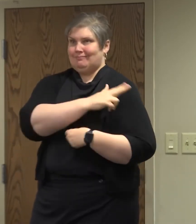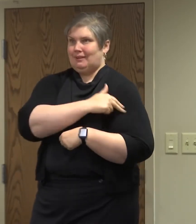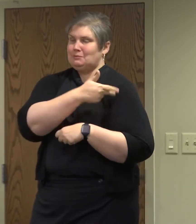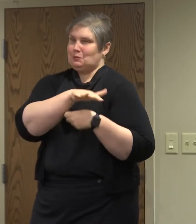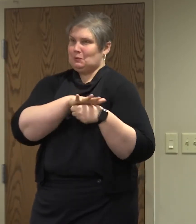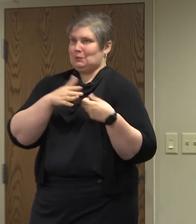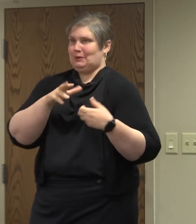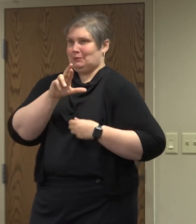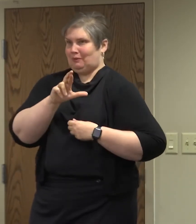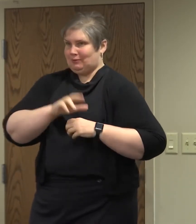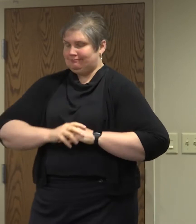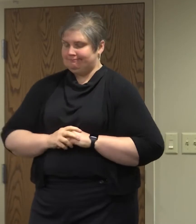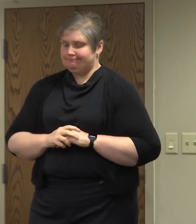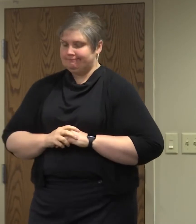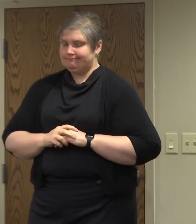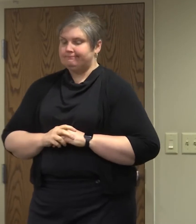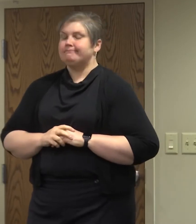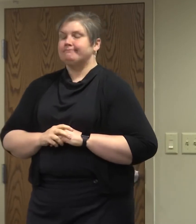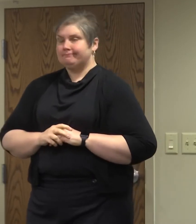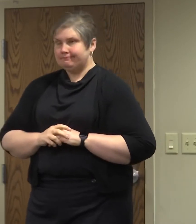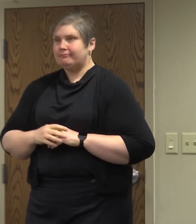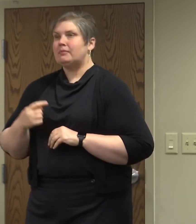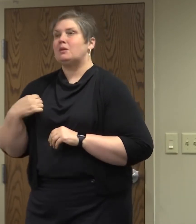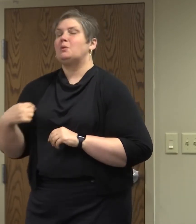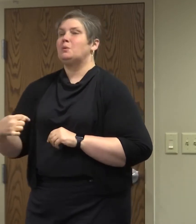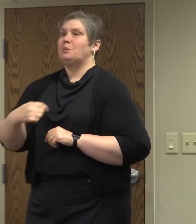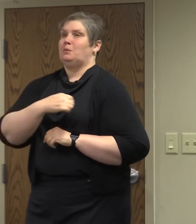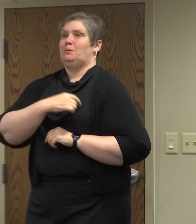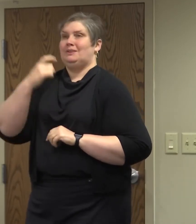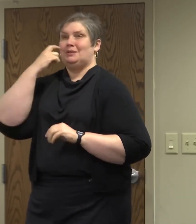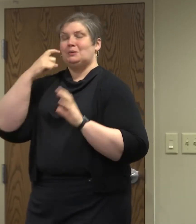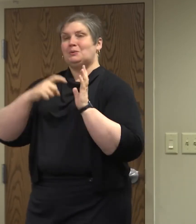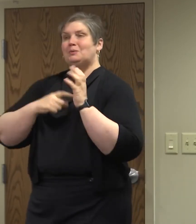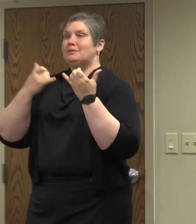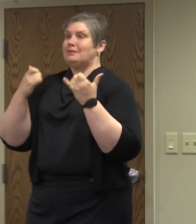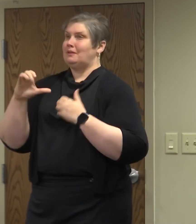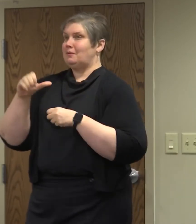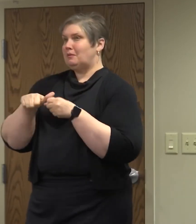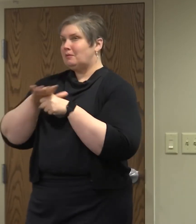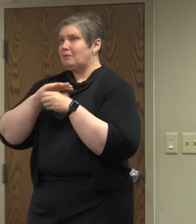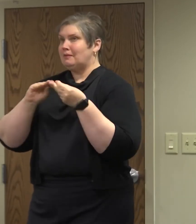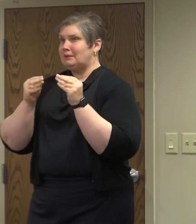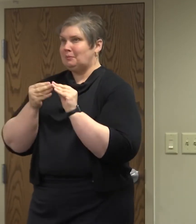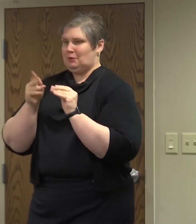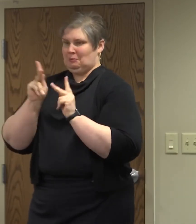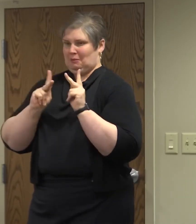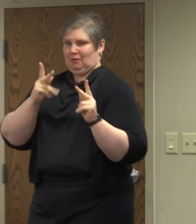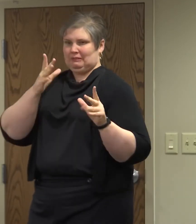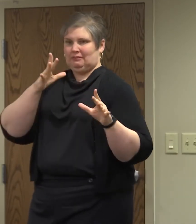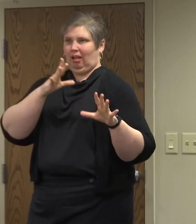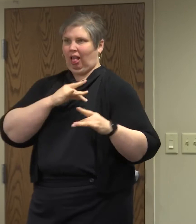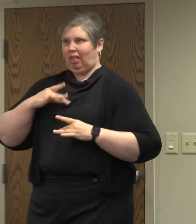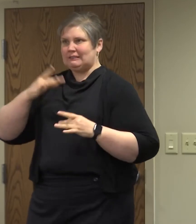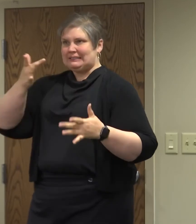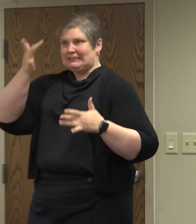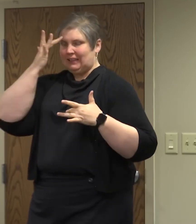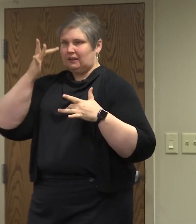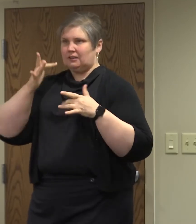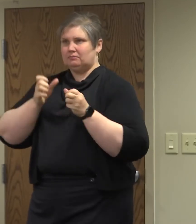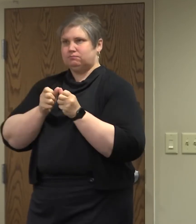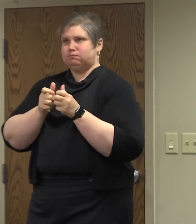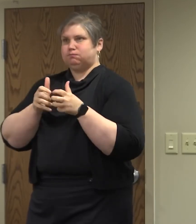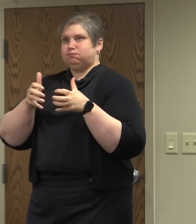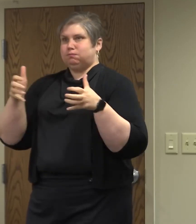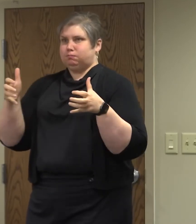its timing is very similar to the surge we had exactly 1 year ago this time. It's not quite as severe as the one a